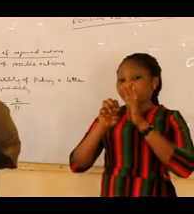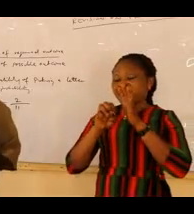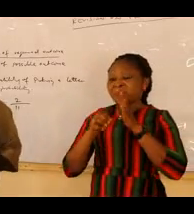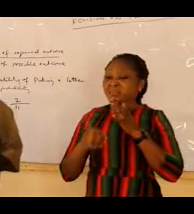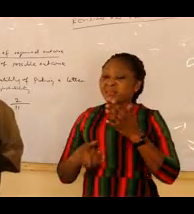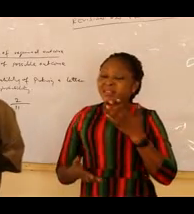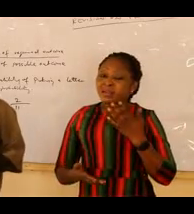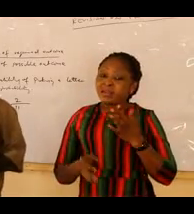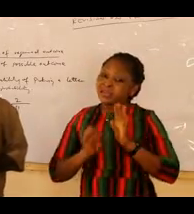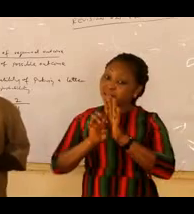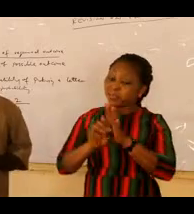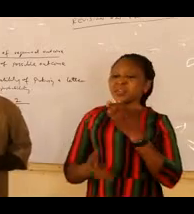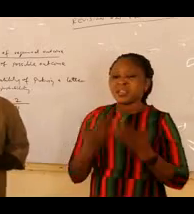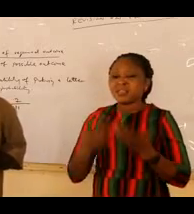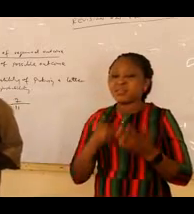a